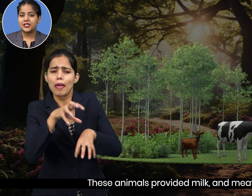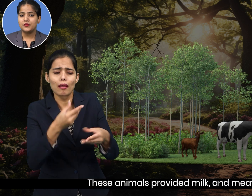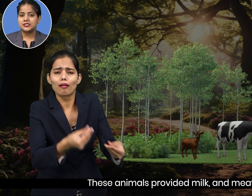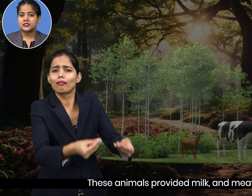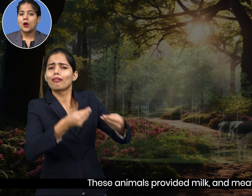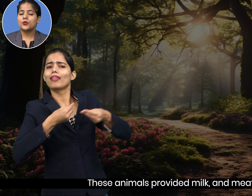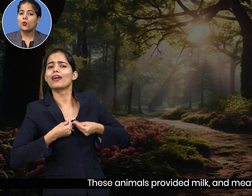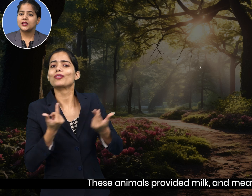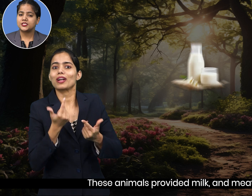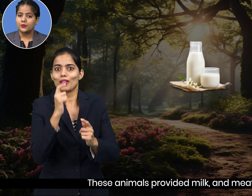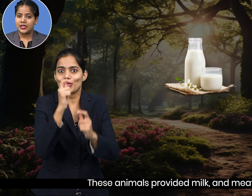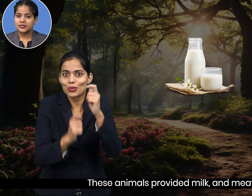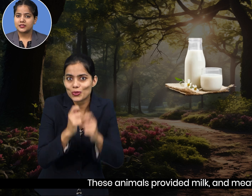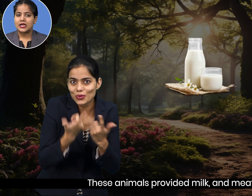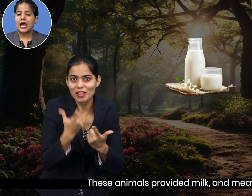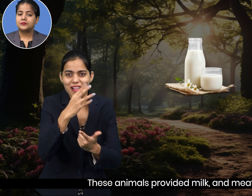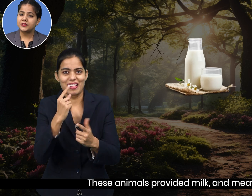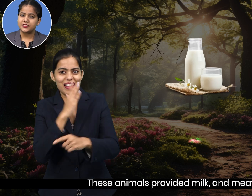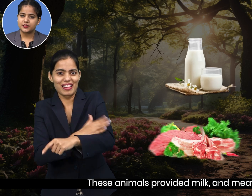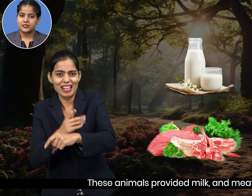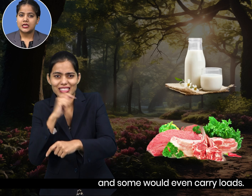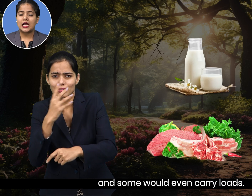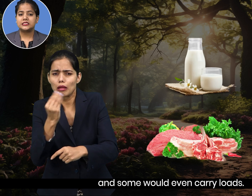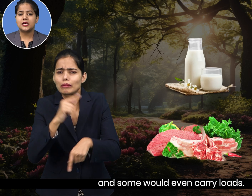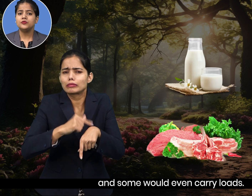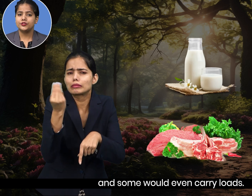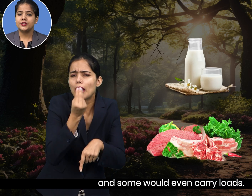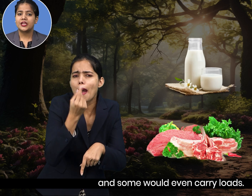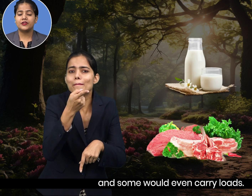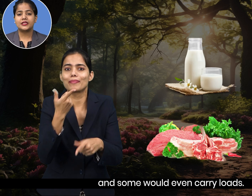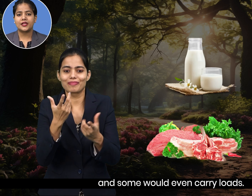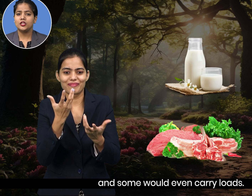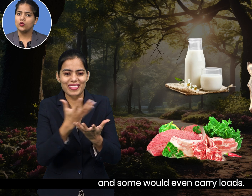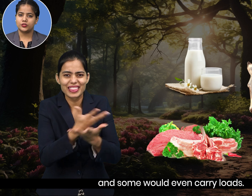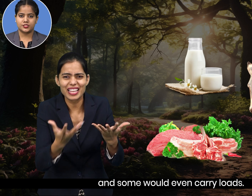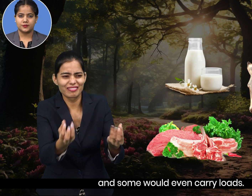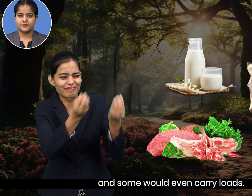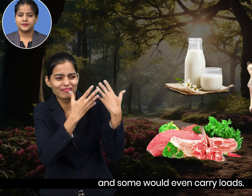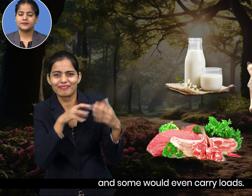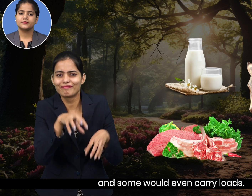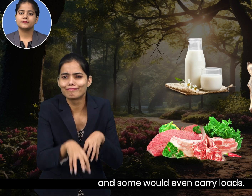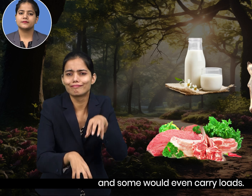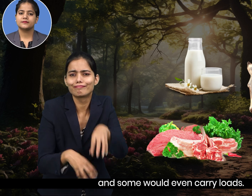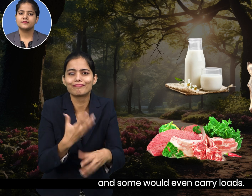These animals provided milk and meat, and some would even carry loads.